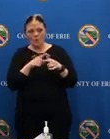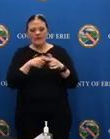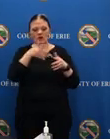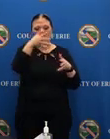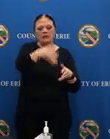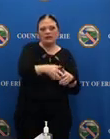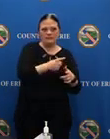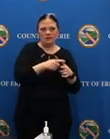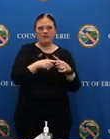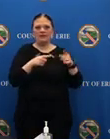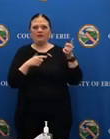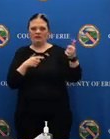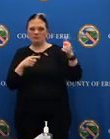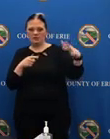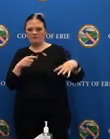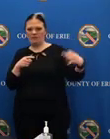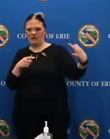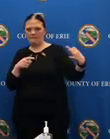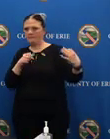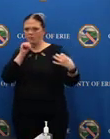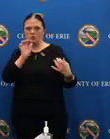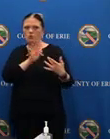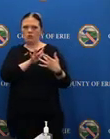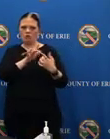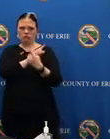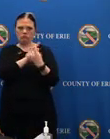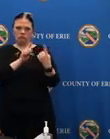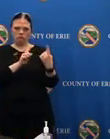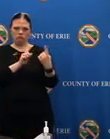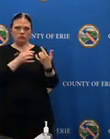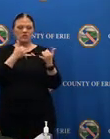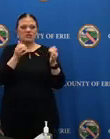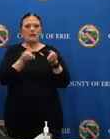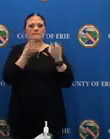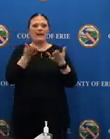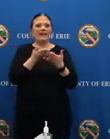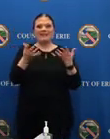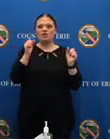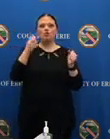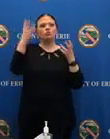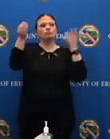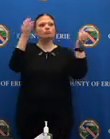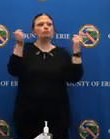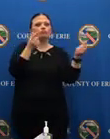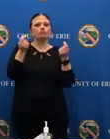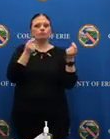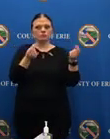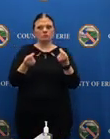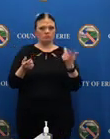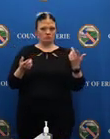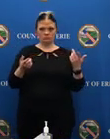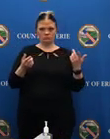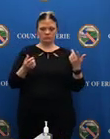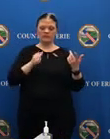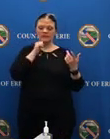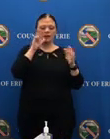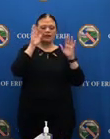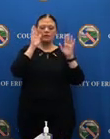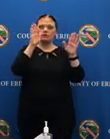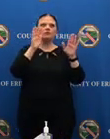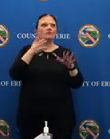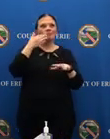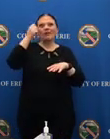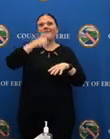with that individual. There's still a lot of things that you can get out there and do. It's not the greatest time that we've